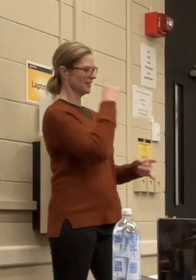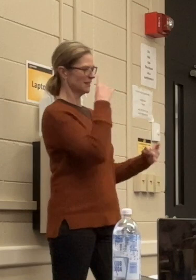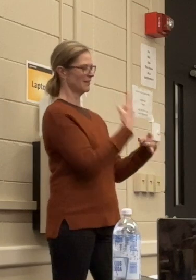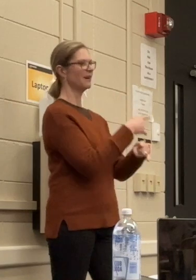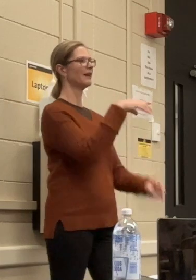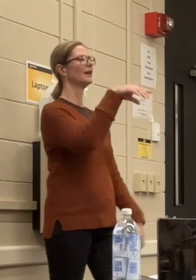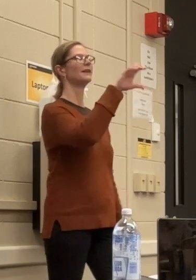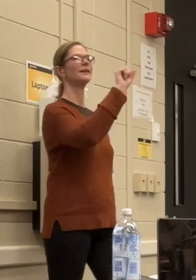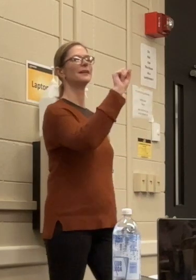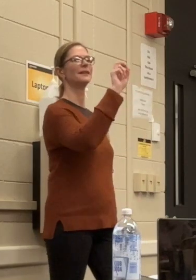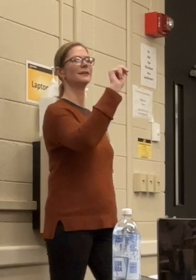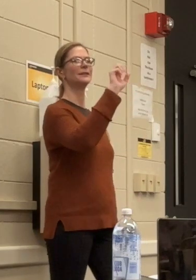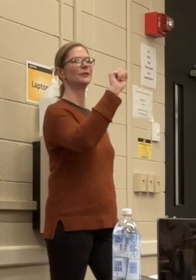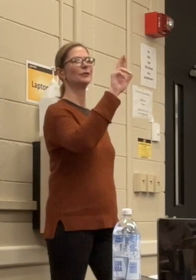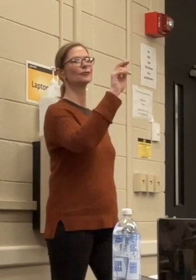Erica? What's the sign?